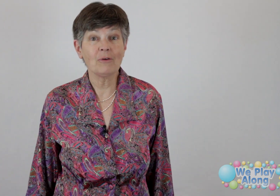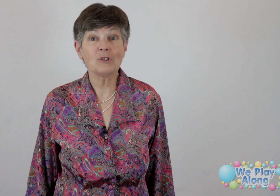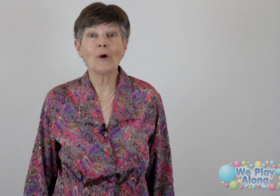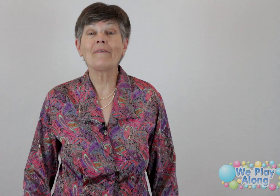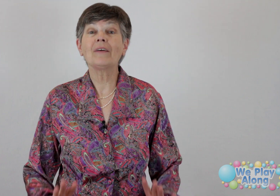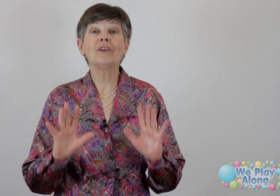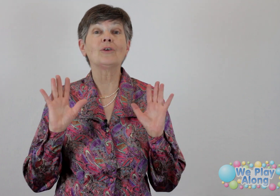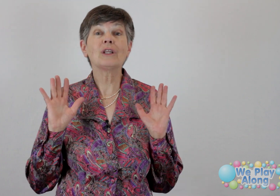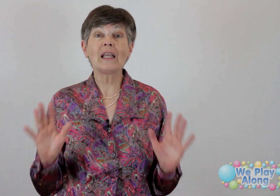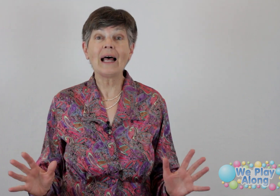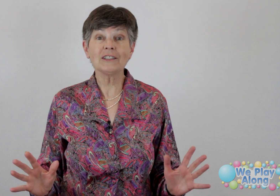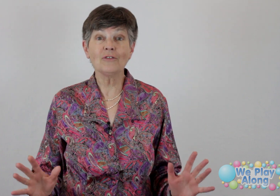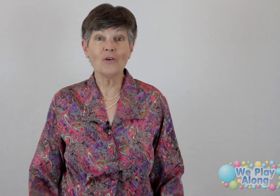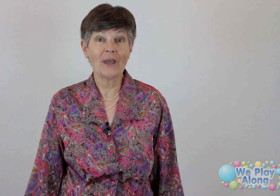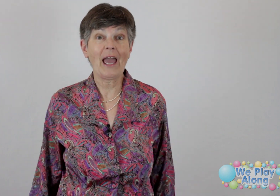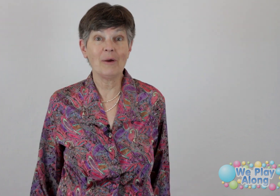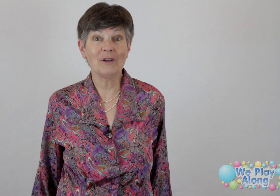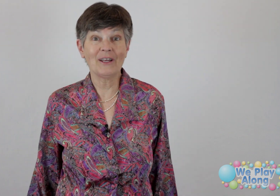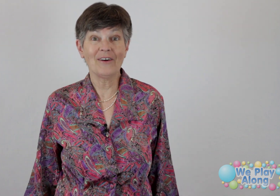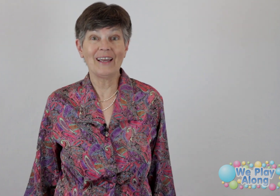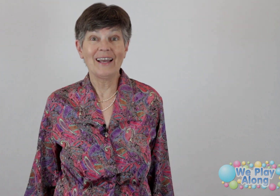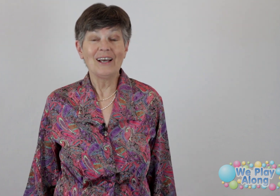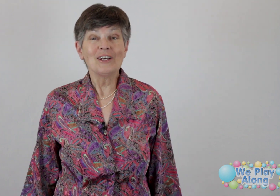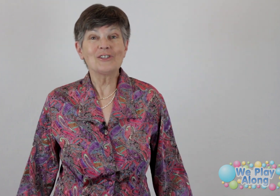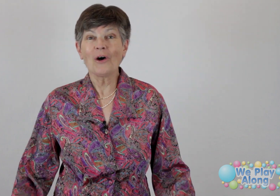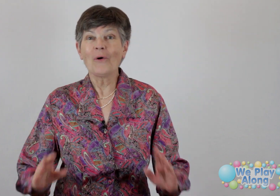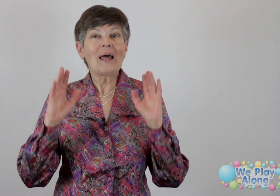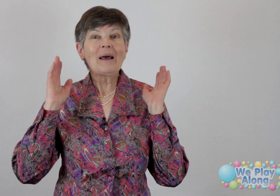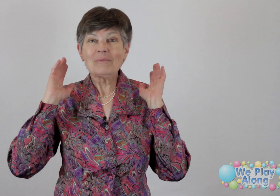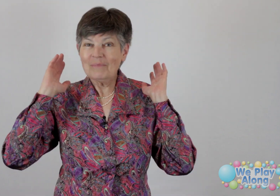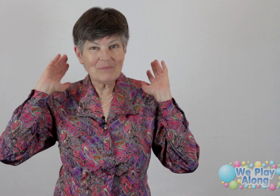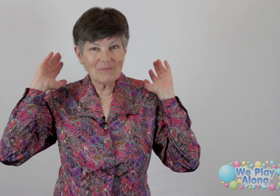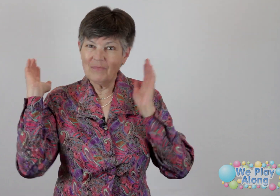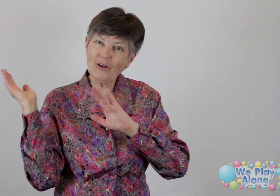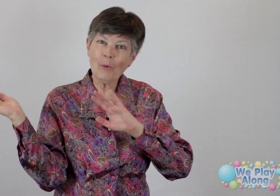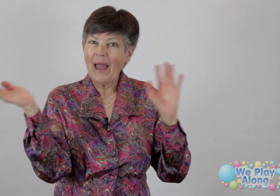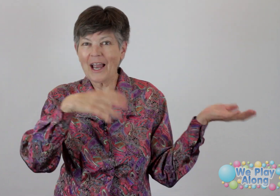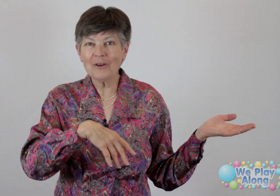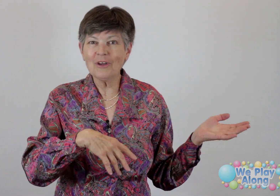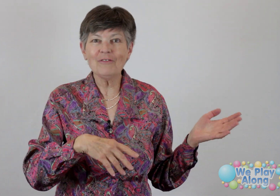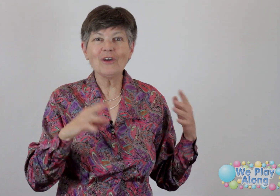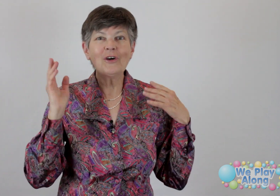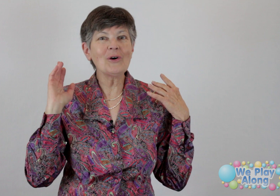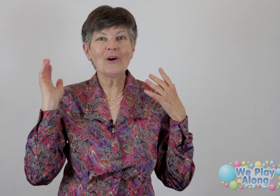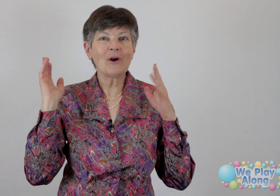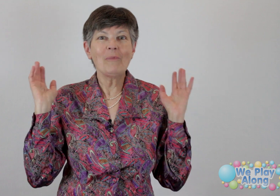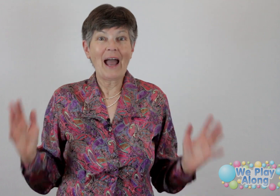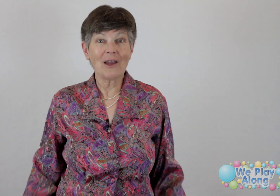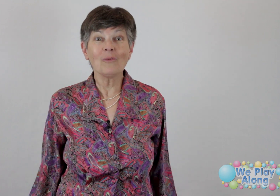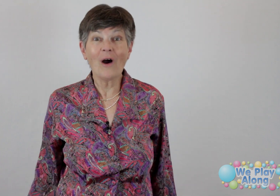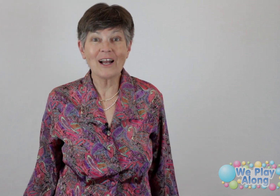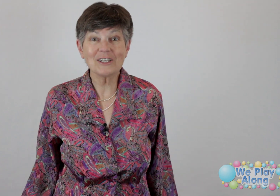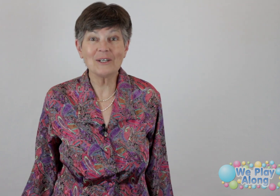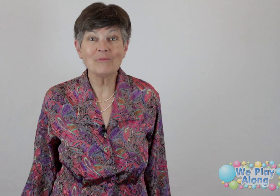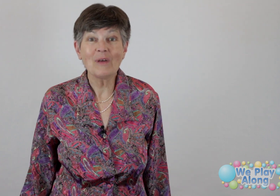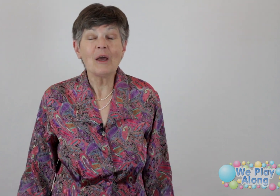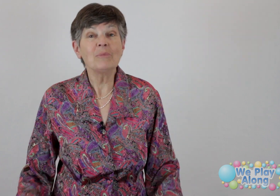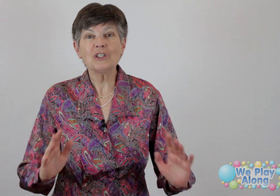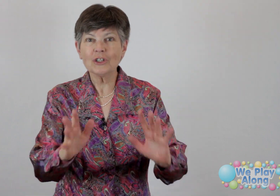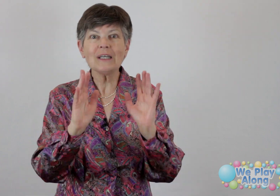language. So I've given you lots of vocabulary. So go back and review or go back and watch them. Be sure you